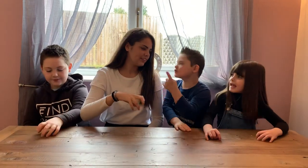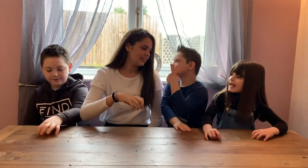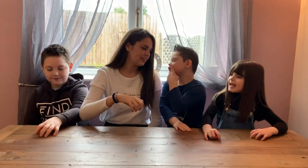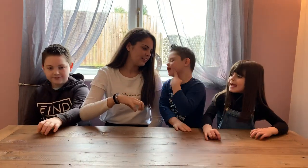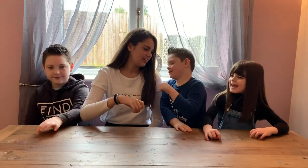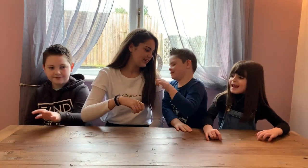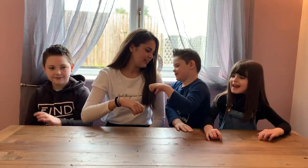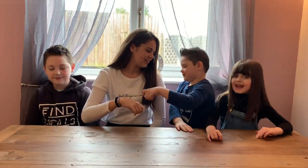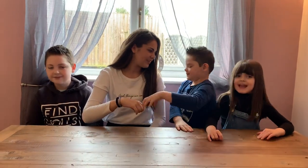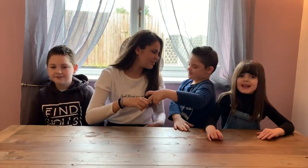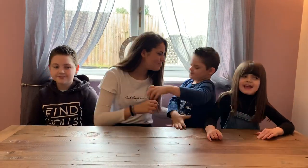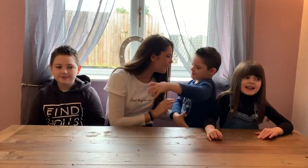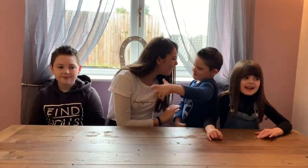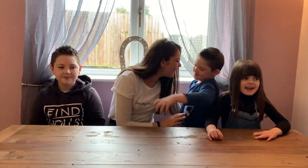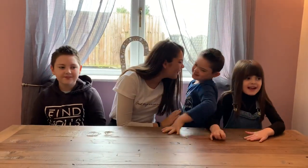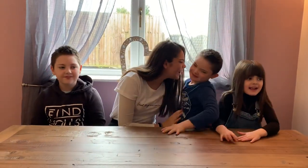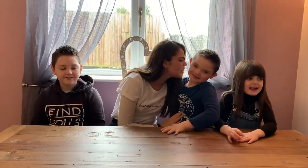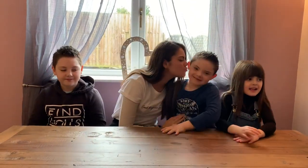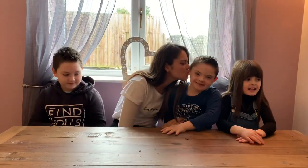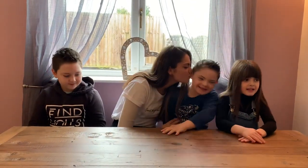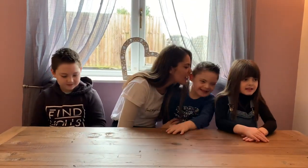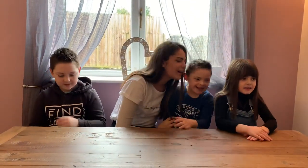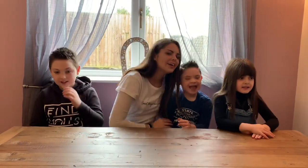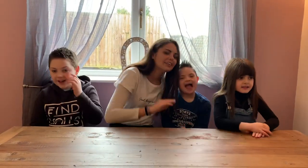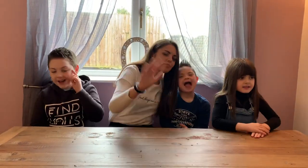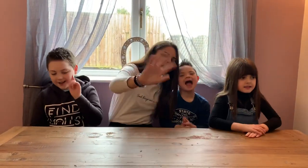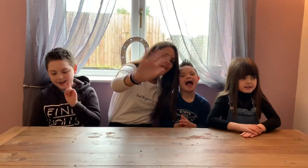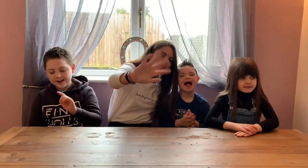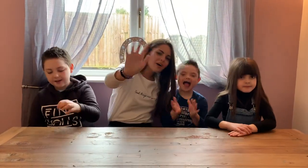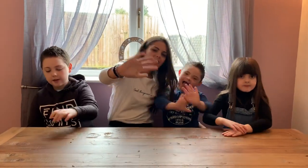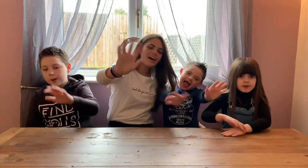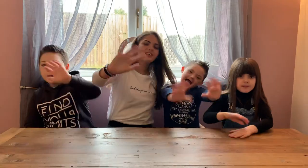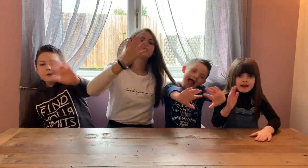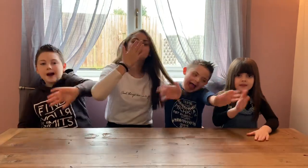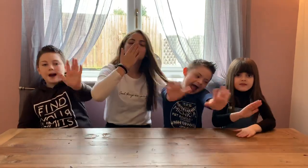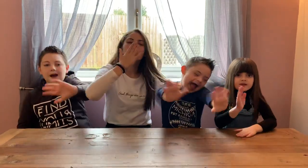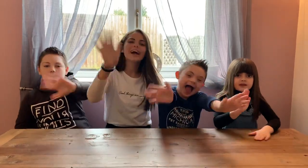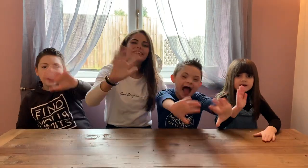Good boy. Yeah? Ladybird. Good boy. Goodbye, everyone. Bye. Bye.